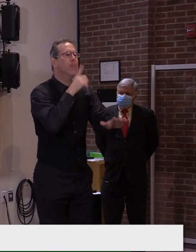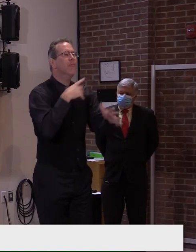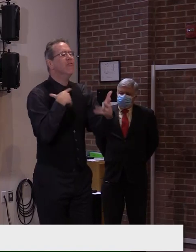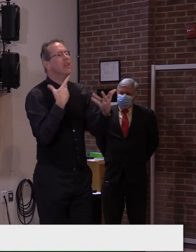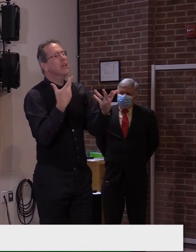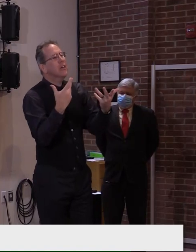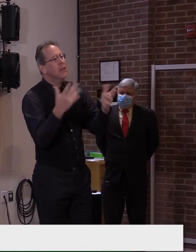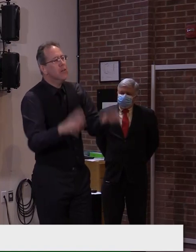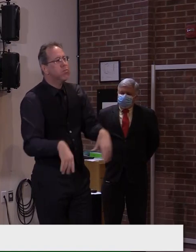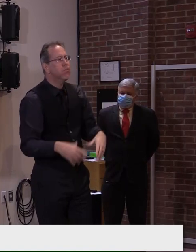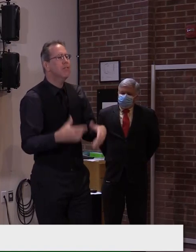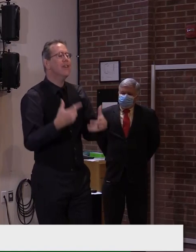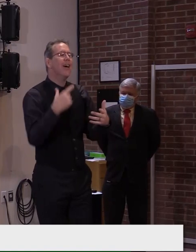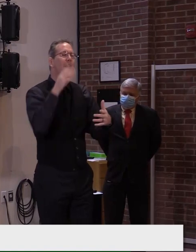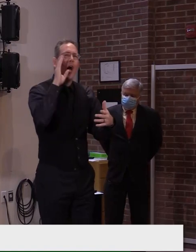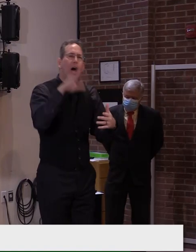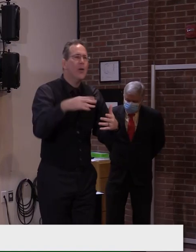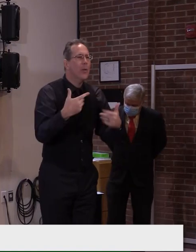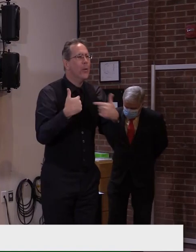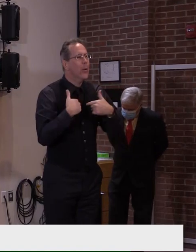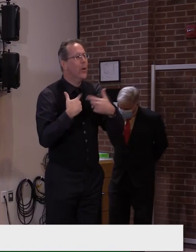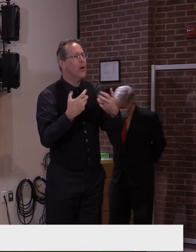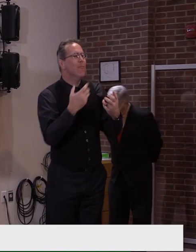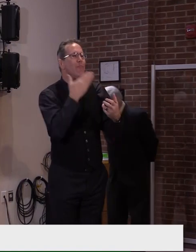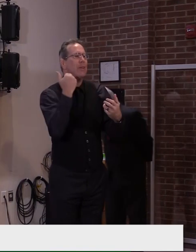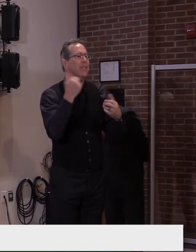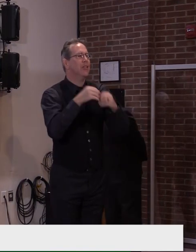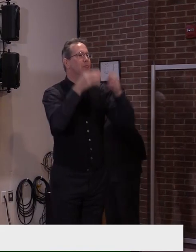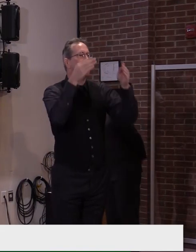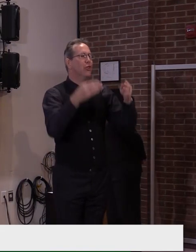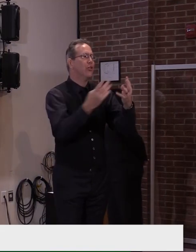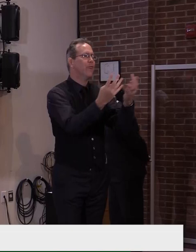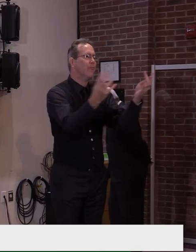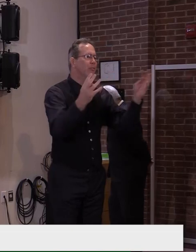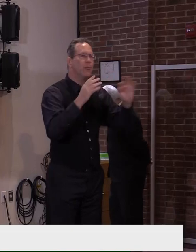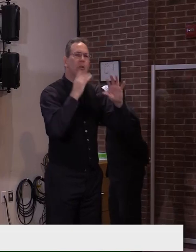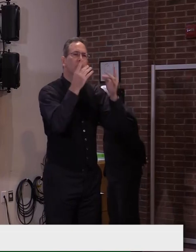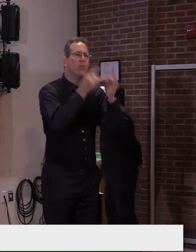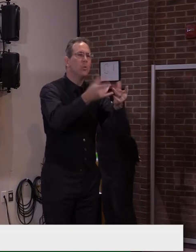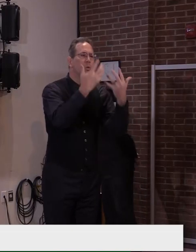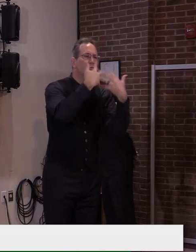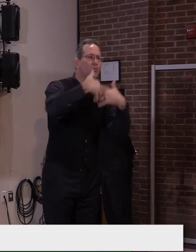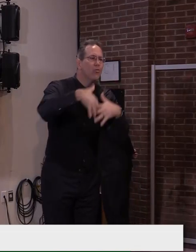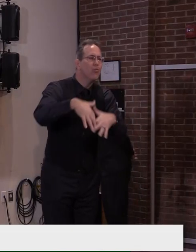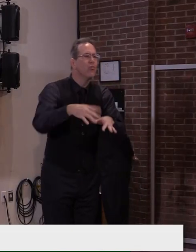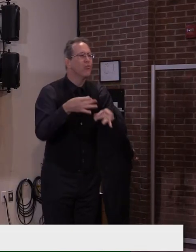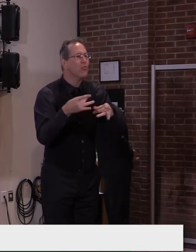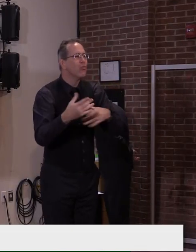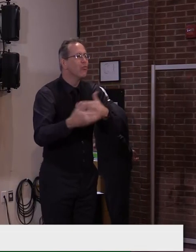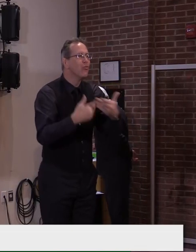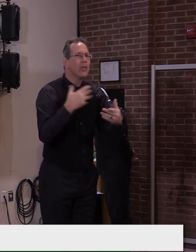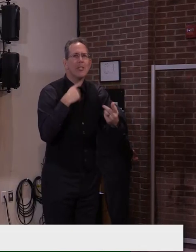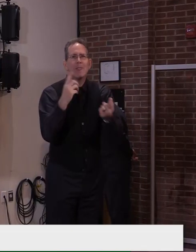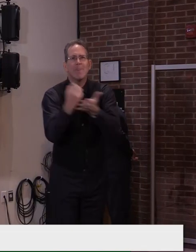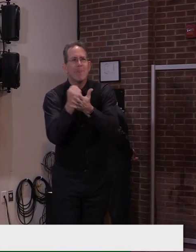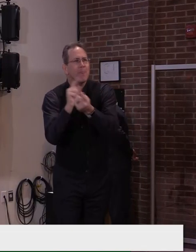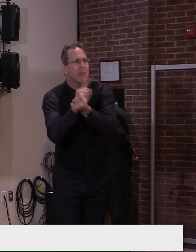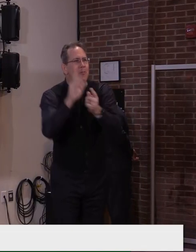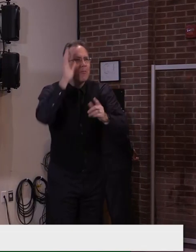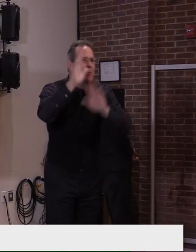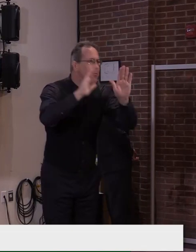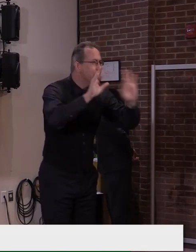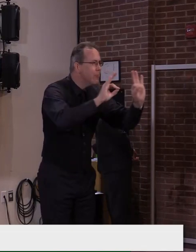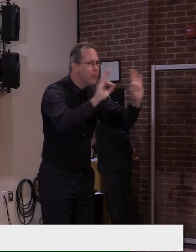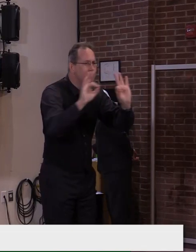get a better product. We have a lot of work to do, and being in person, face-to-face, is something that is essential